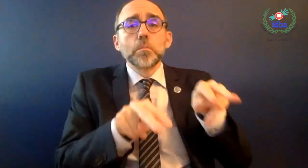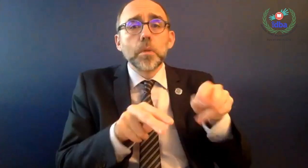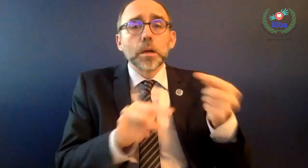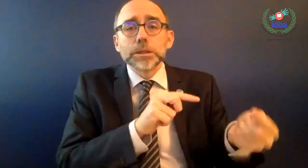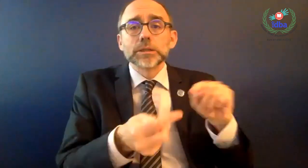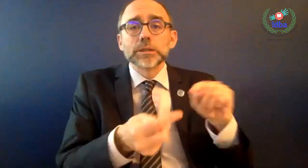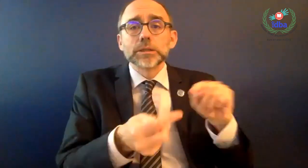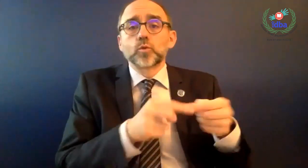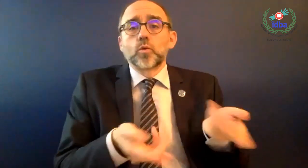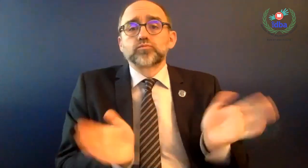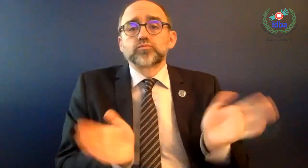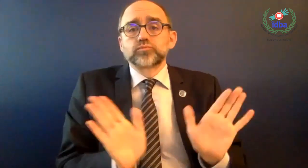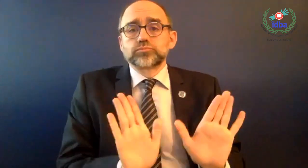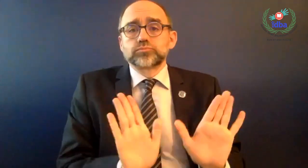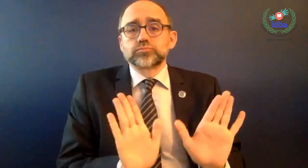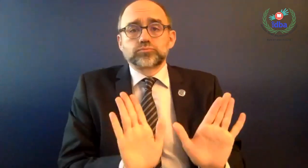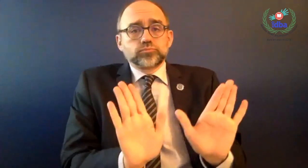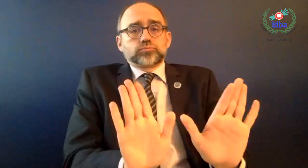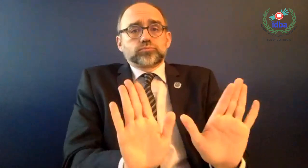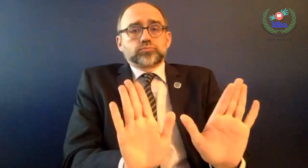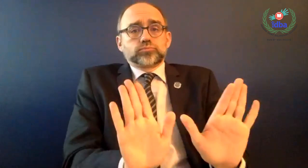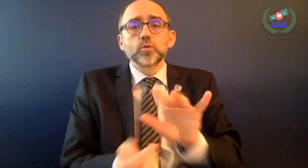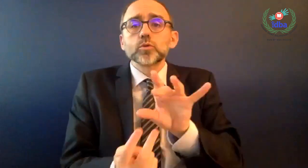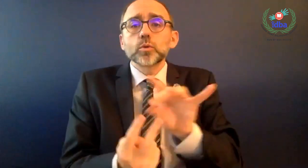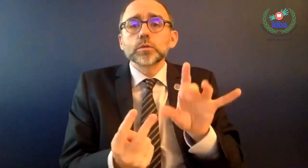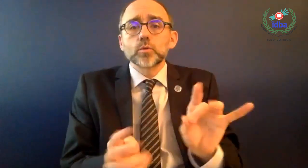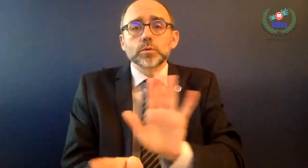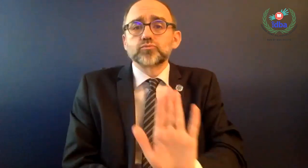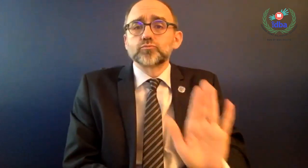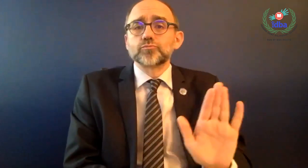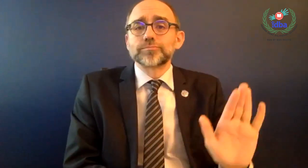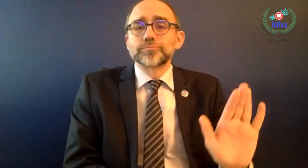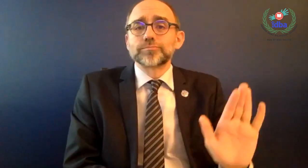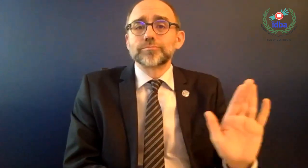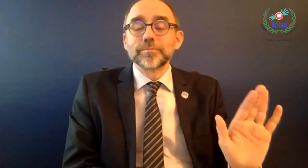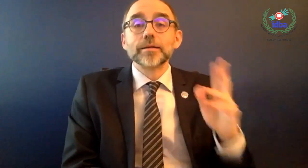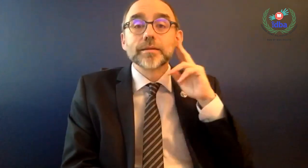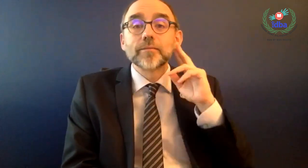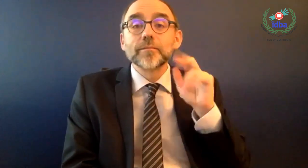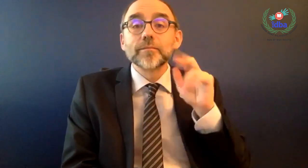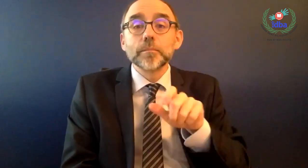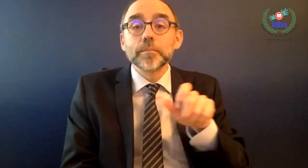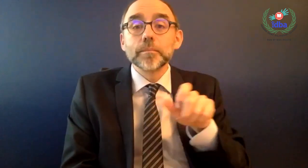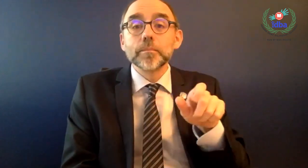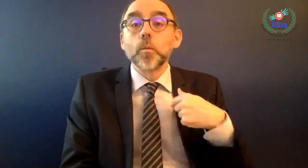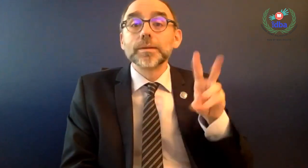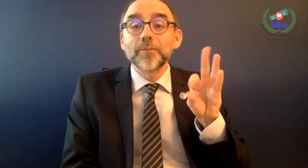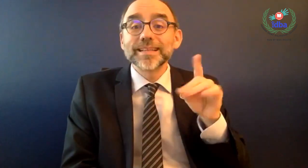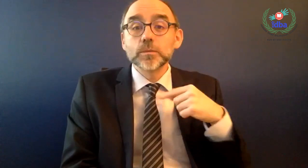either it is deaf people who use hearing aid or cochlear implant, that is not the point of debate. Everybody has their own right